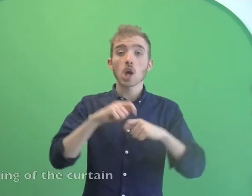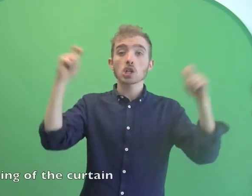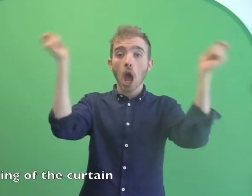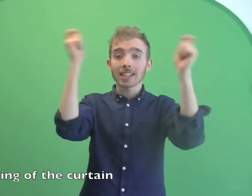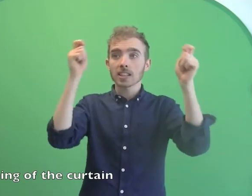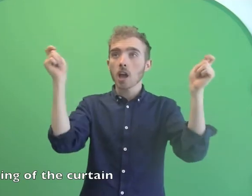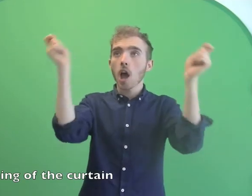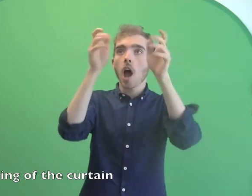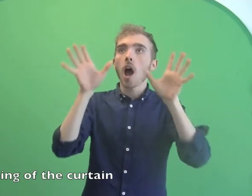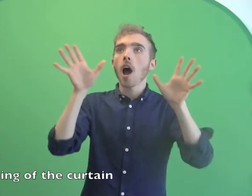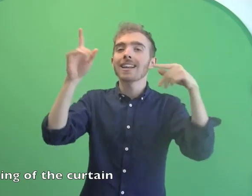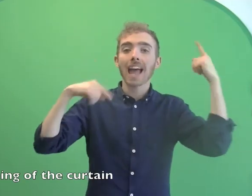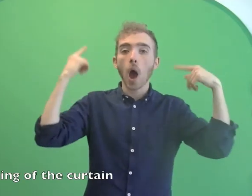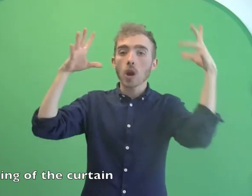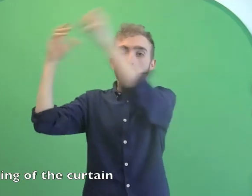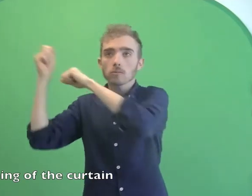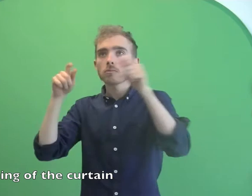The swishing of the curtain